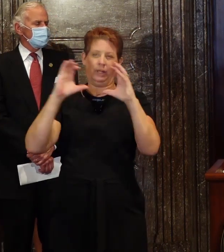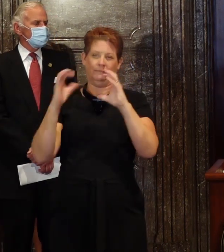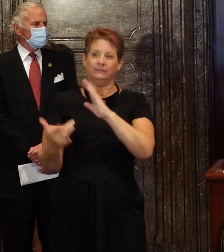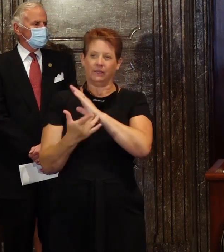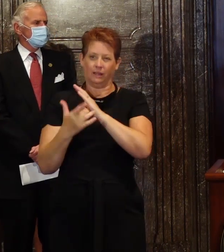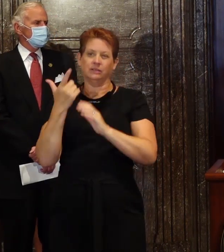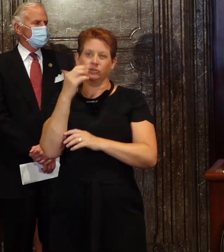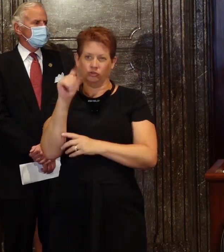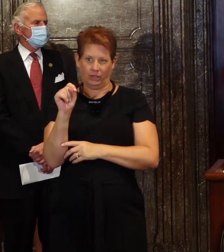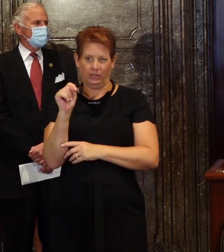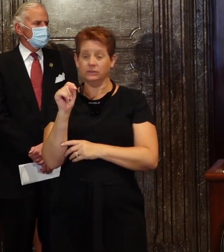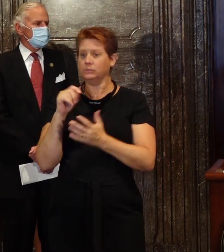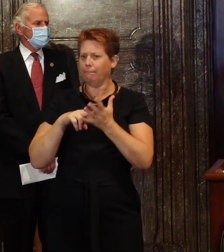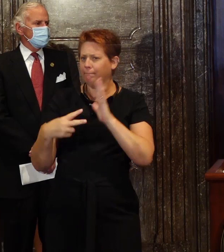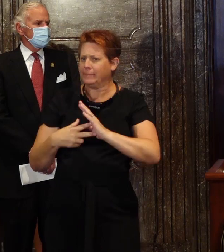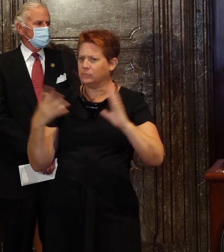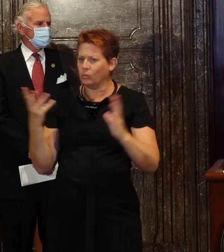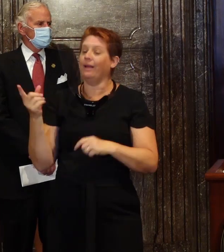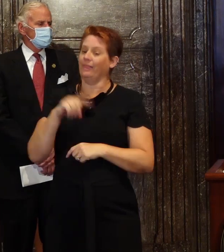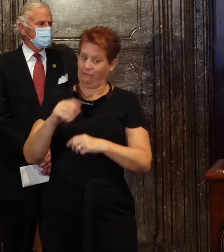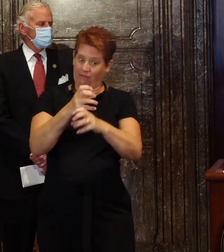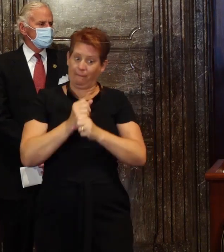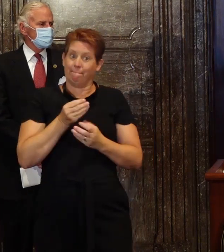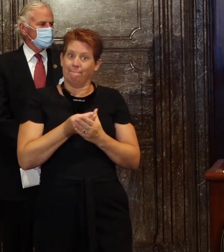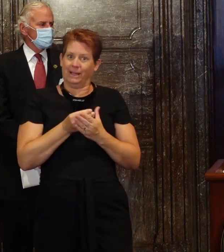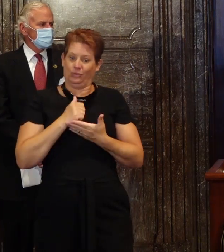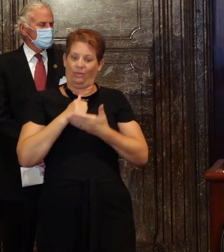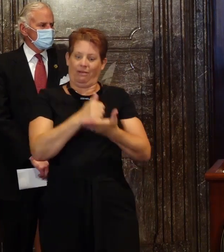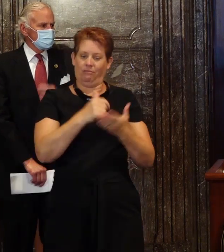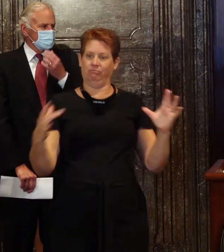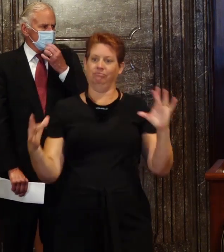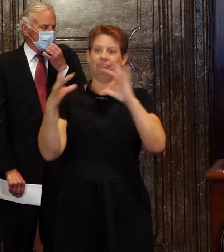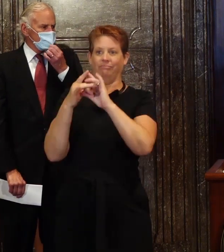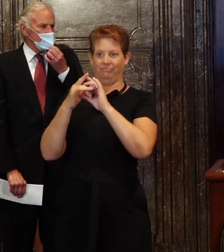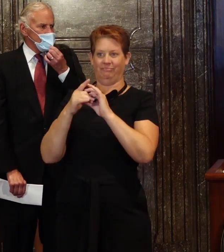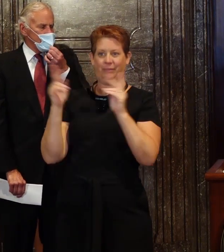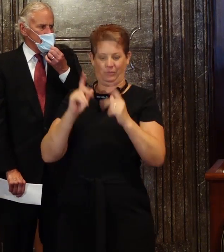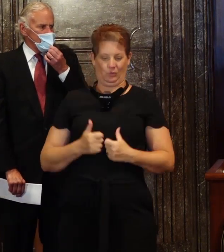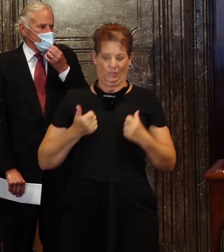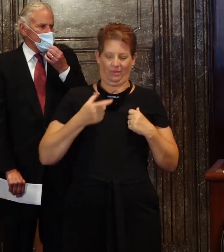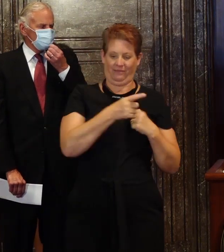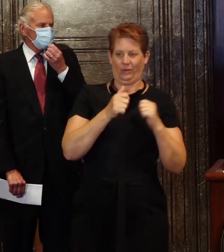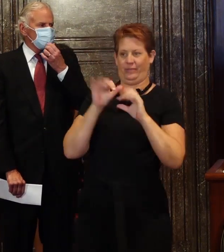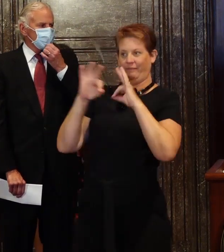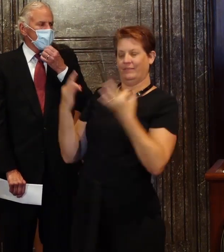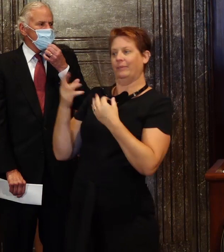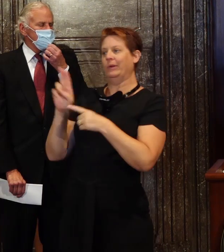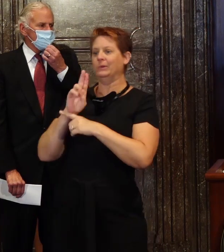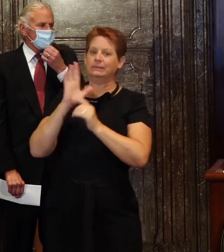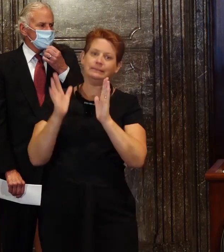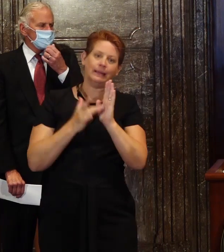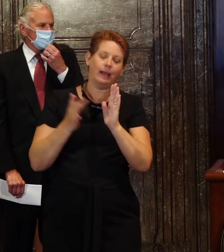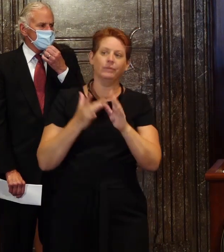have received funding to connect residents with their loved ones and family members using tablets, smartphones, and other